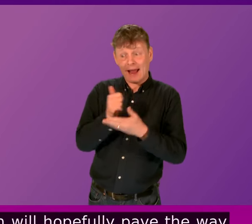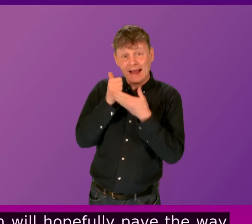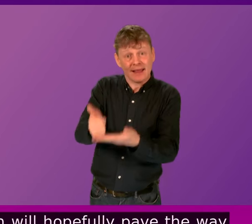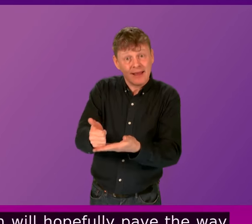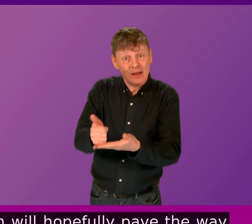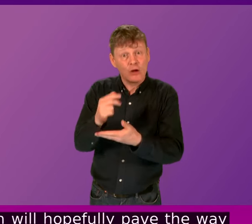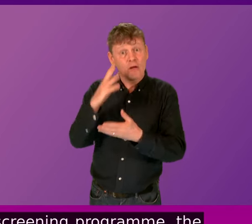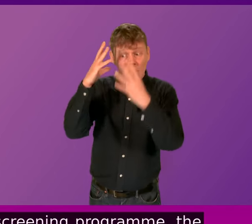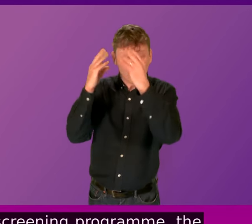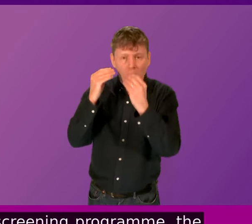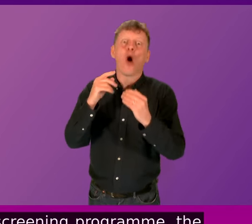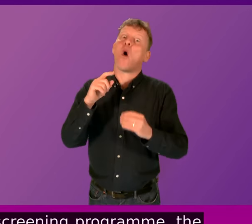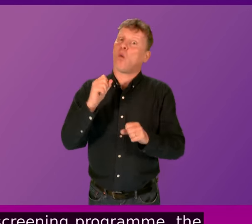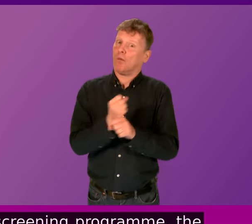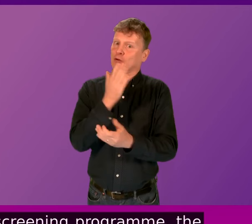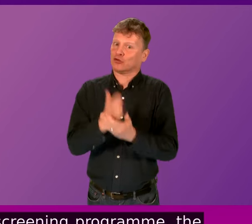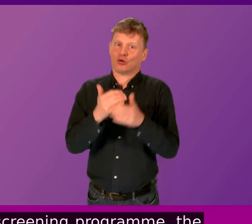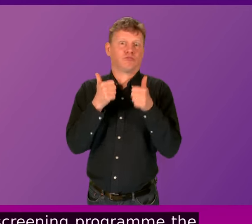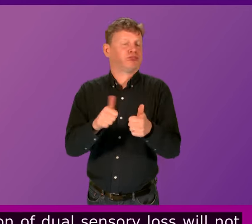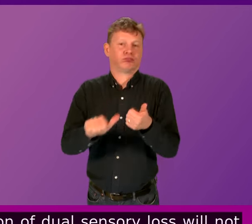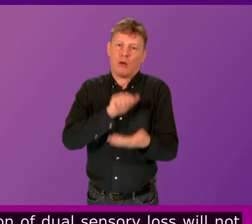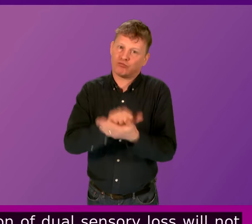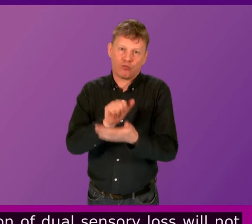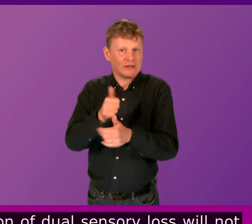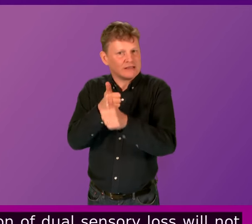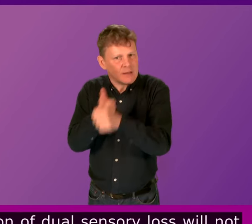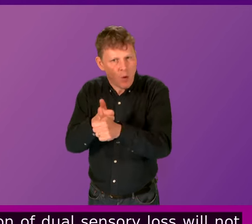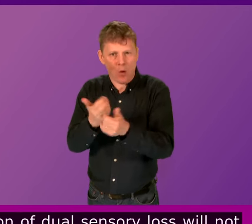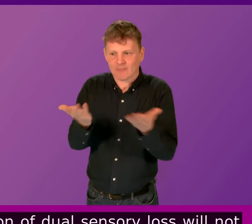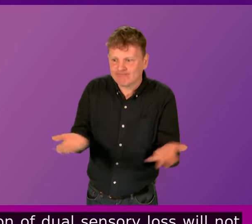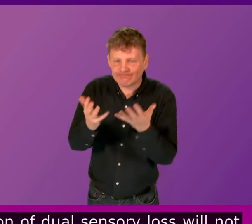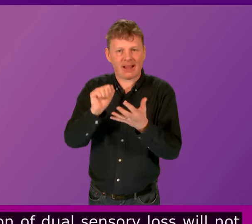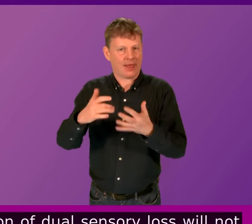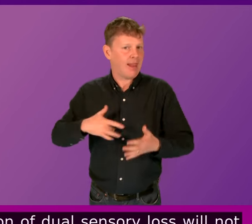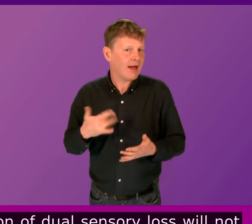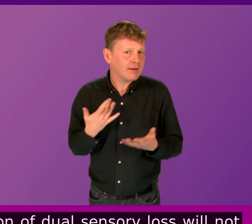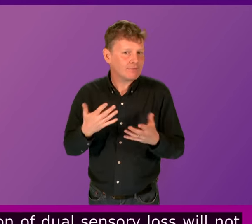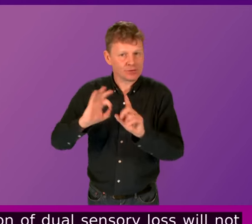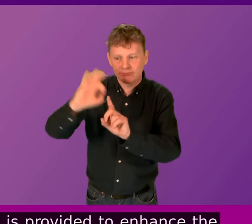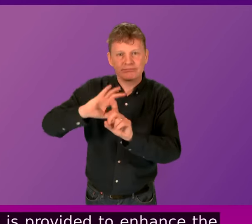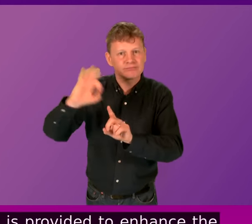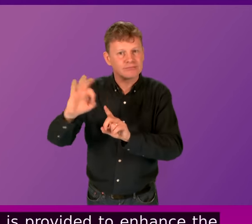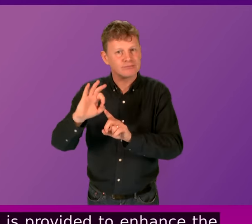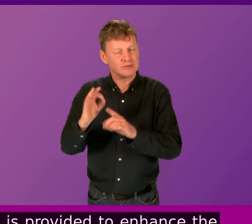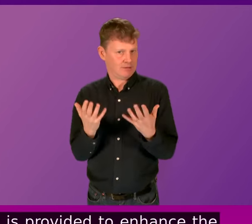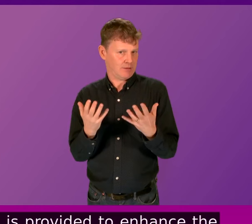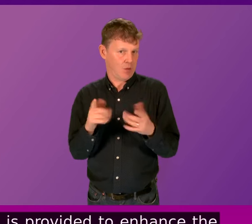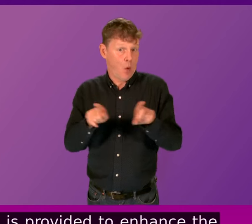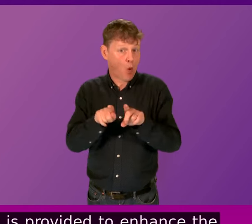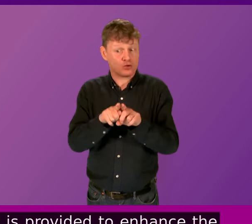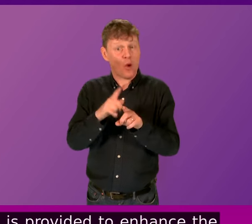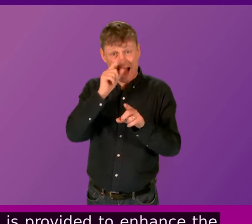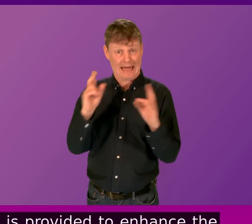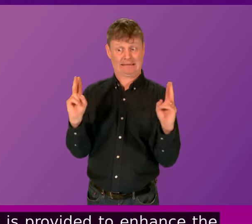sensory loss will not only ensure proper support is provided to enhance the lives of people living with deafblindness, but can modify the risk of